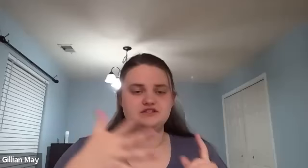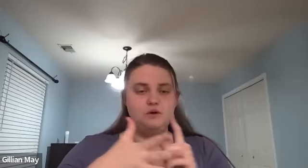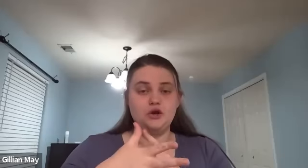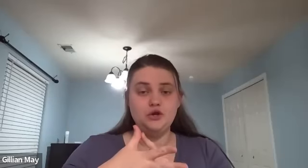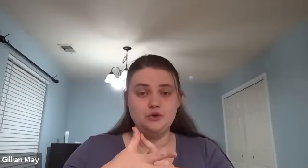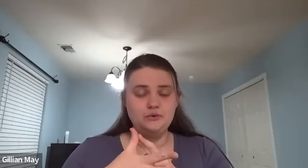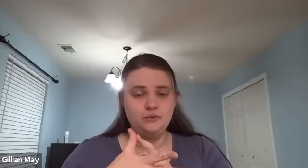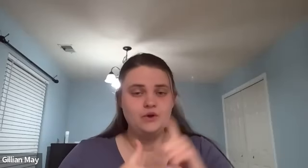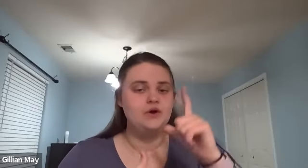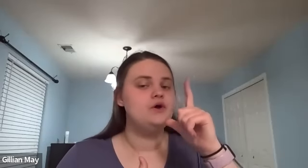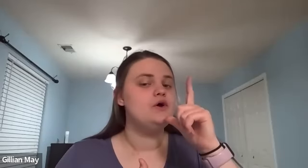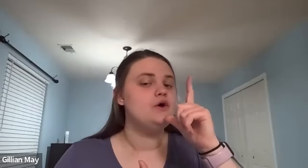so our who,